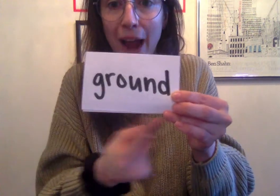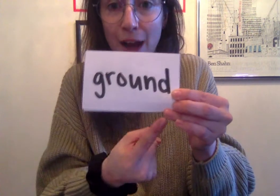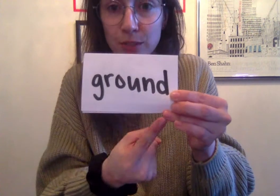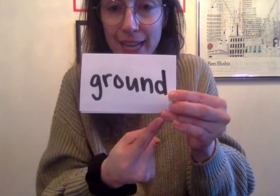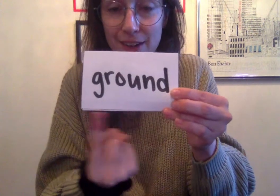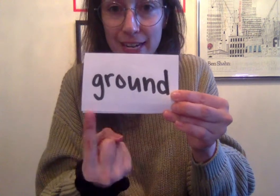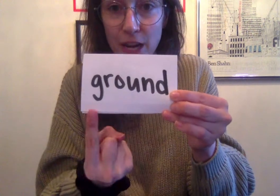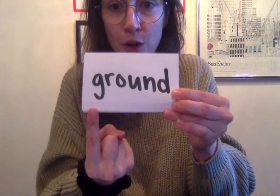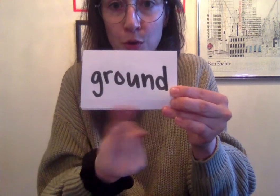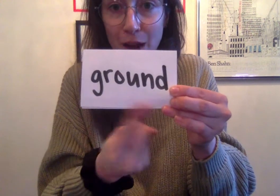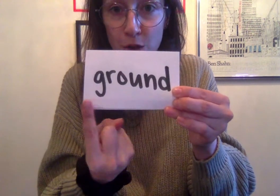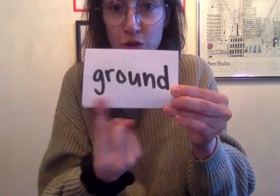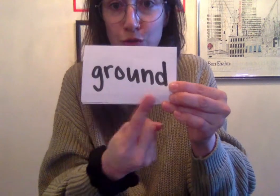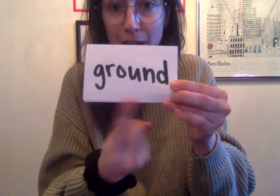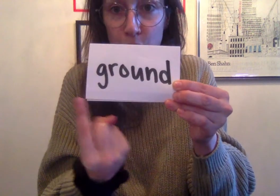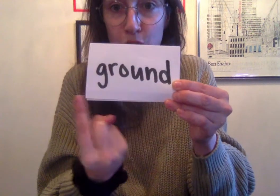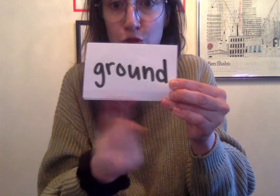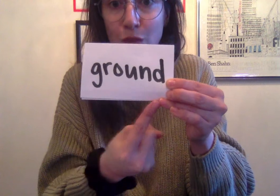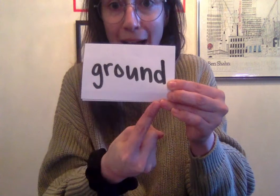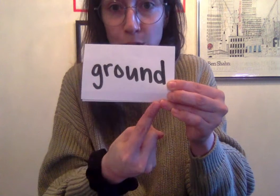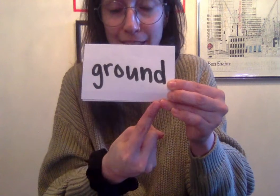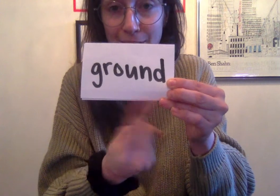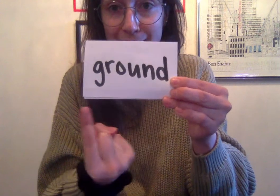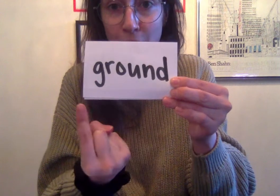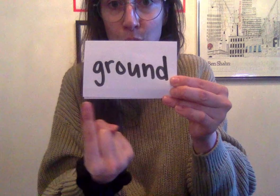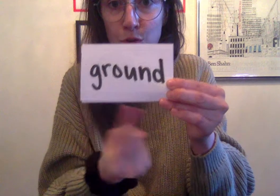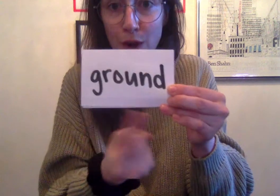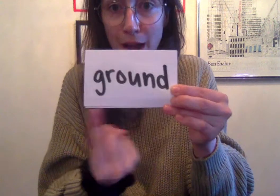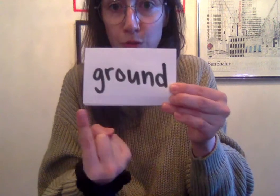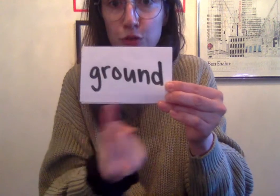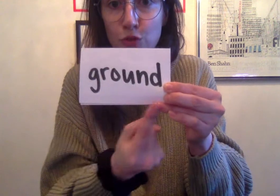Ground, get ready, go. Ground, get ready, go.